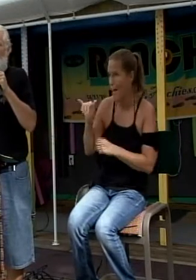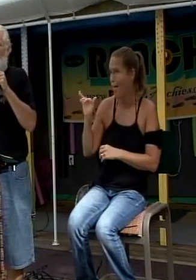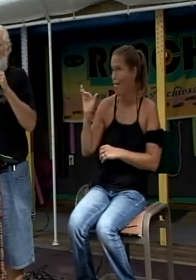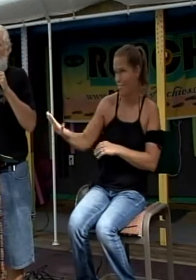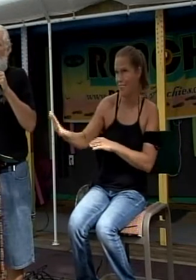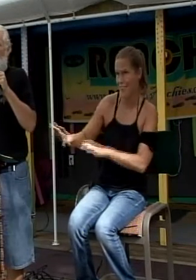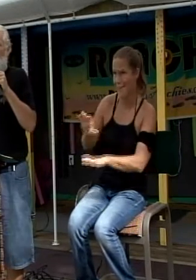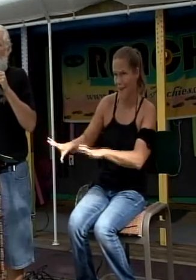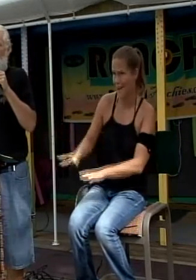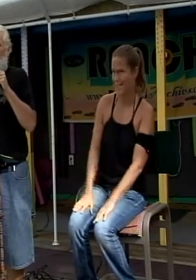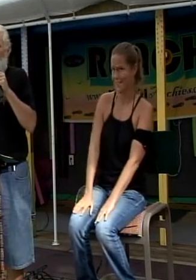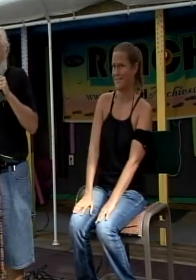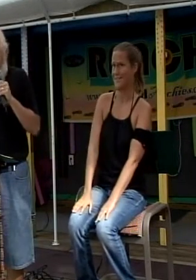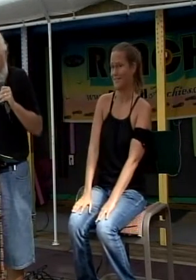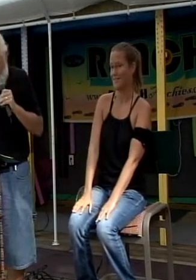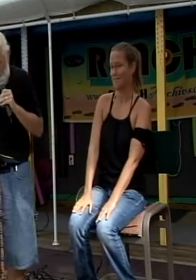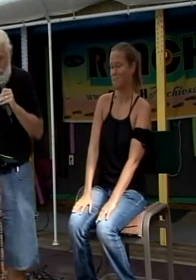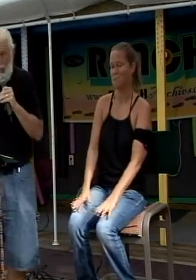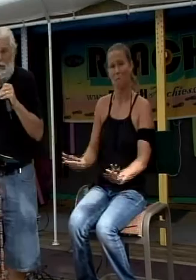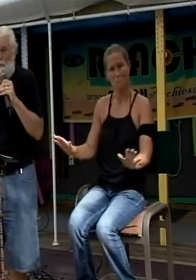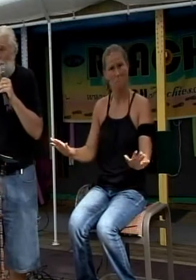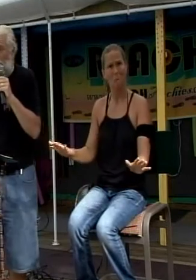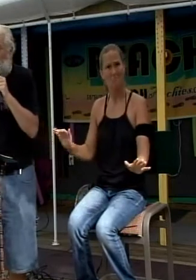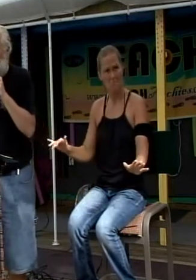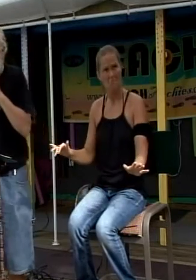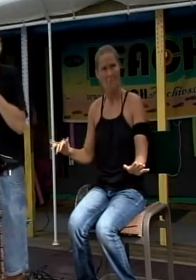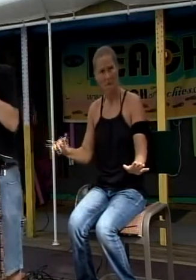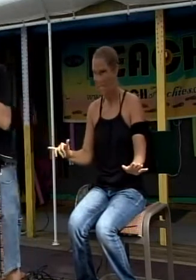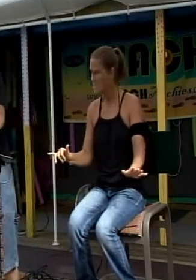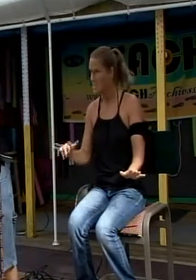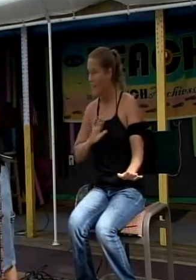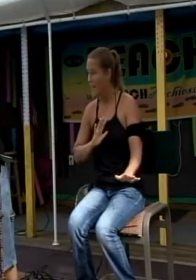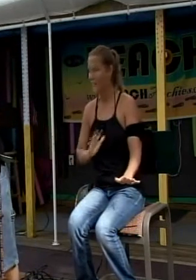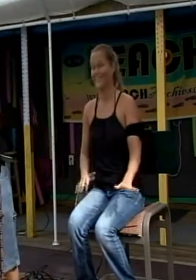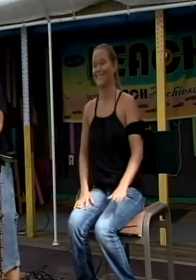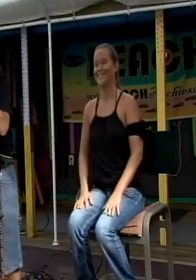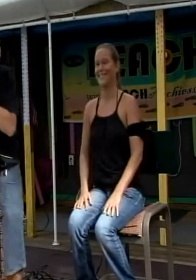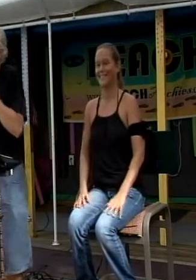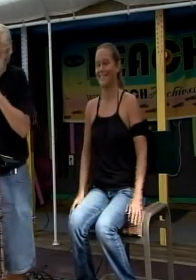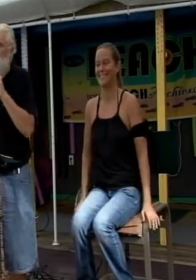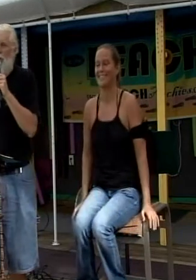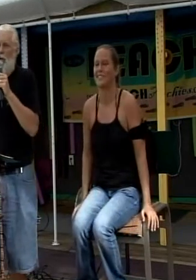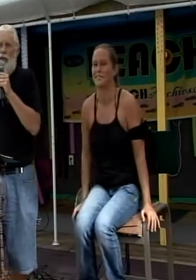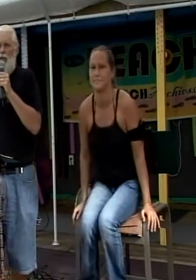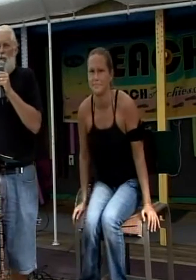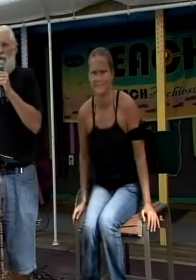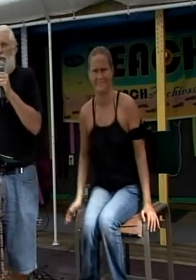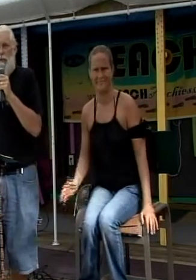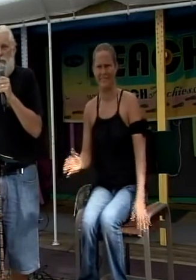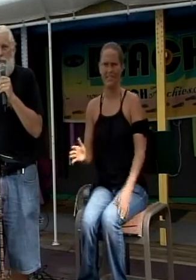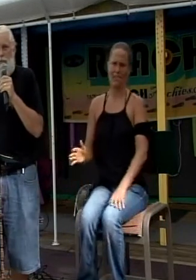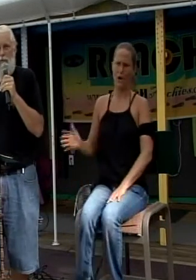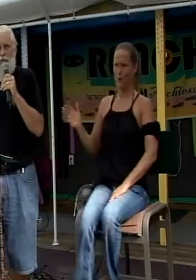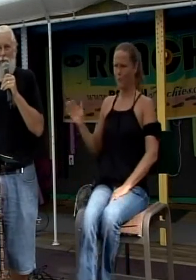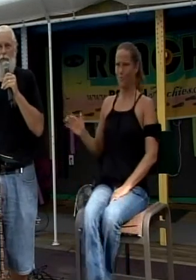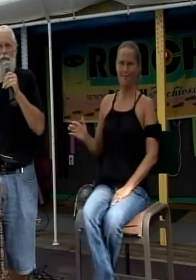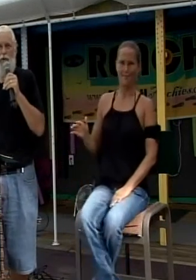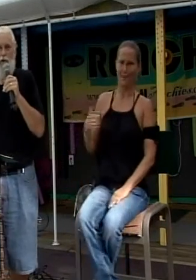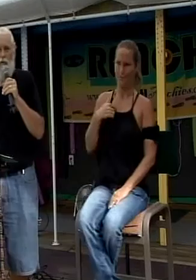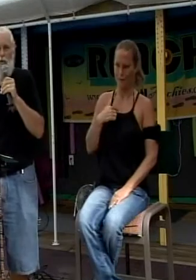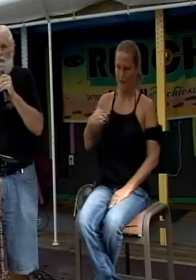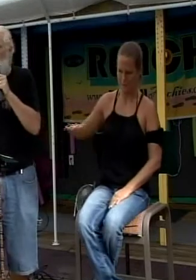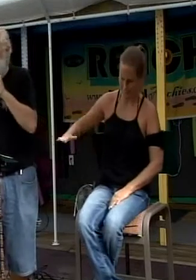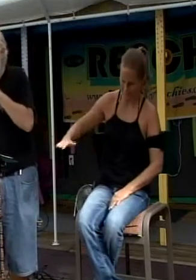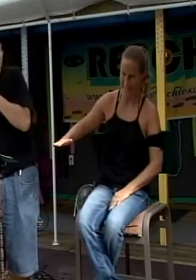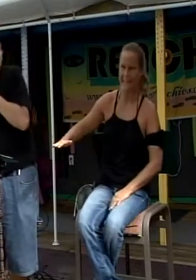just fine. And I hated hearing it when I was a kid because I used to gripe about other people that I worked with, how they didn't do what they were supposed to do, and I was